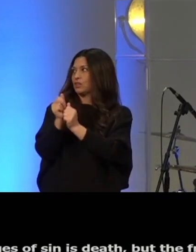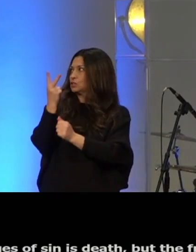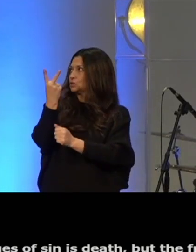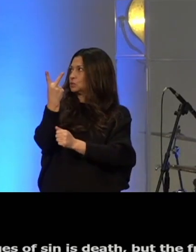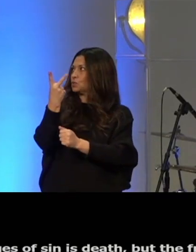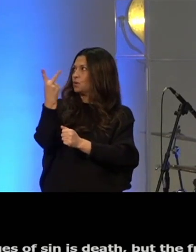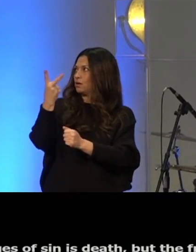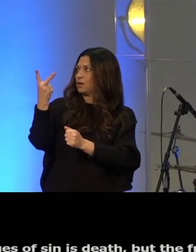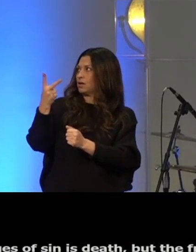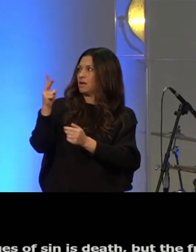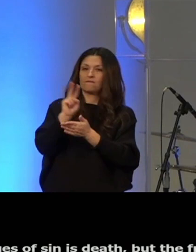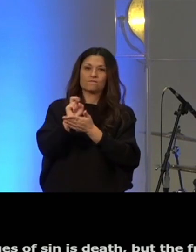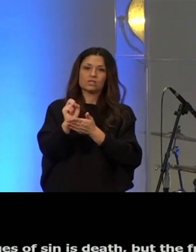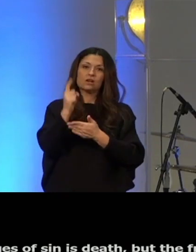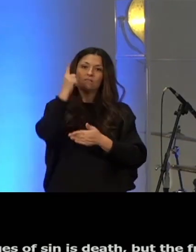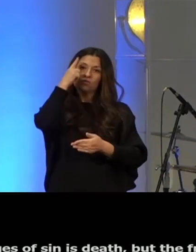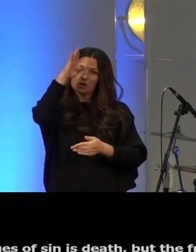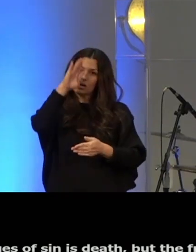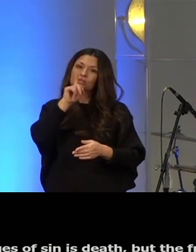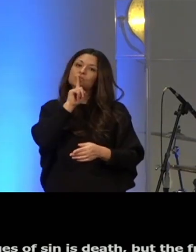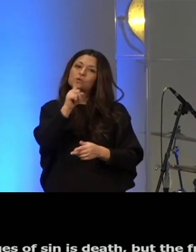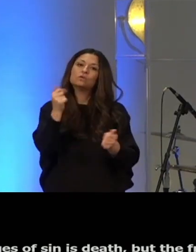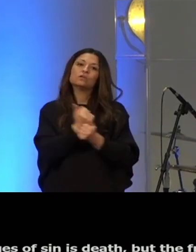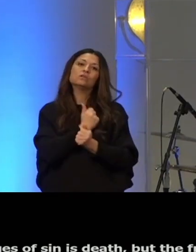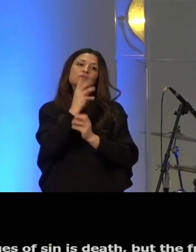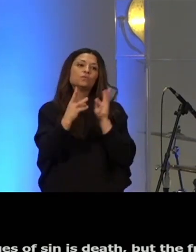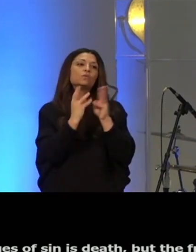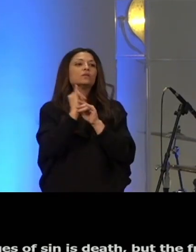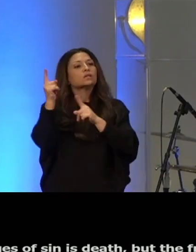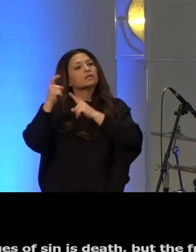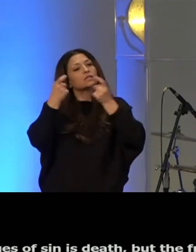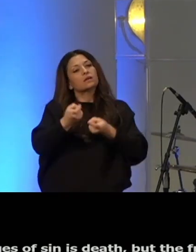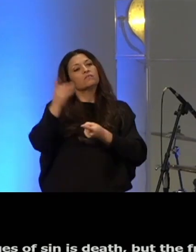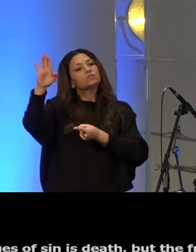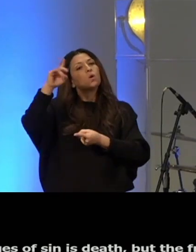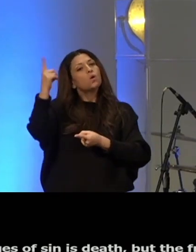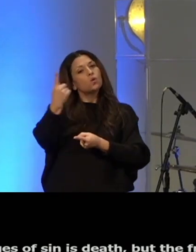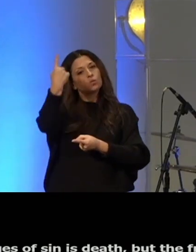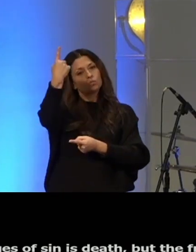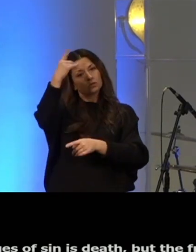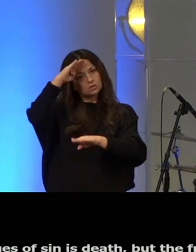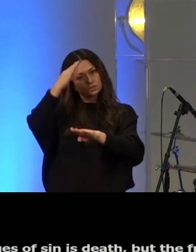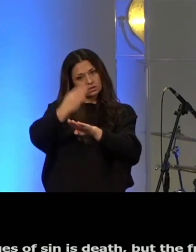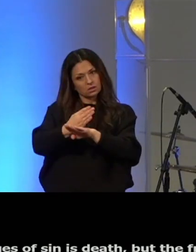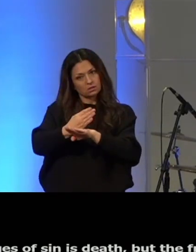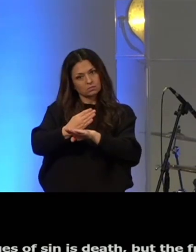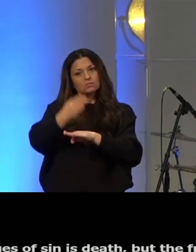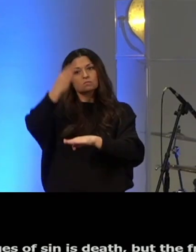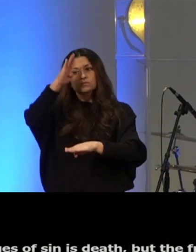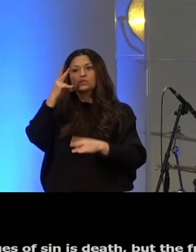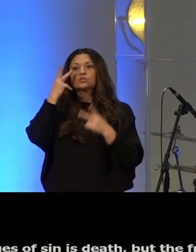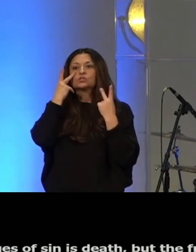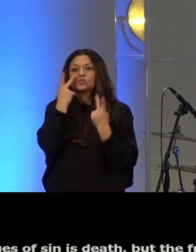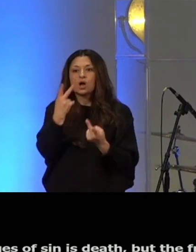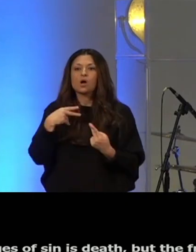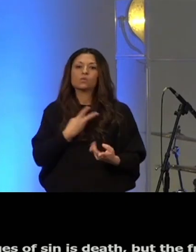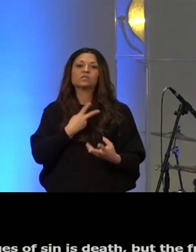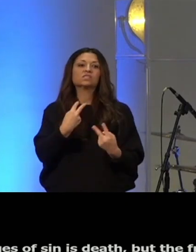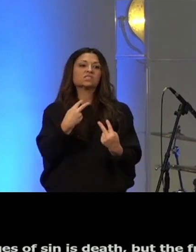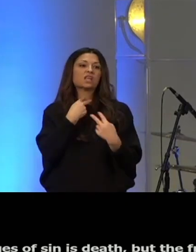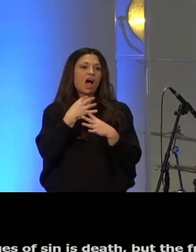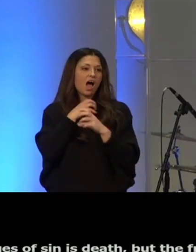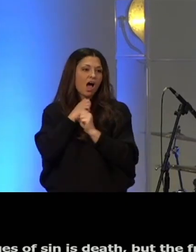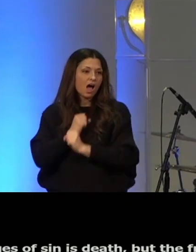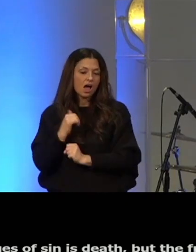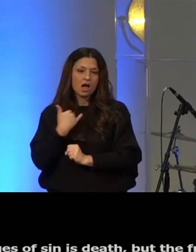about eternal life. For God so loved the world that he gave his only begotten Son. God saw we were trapped in our sins and